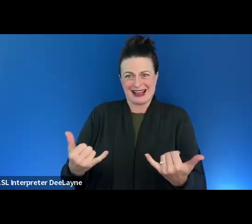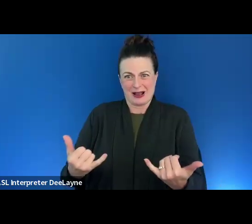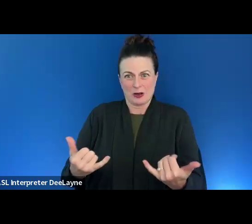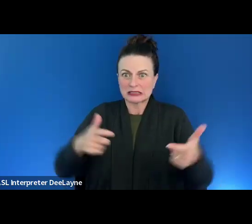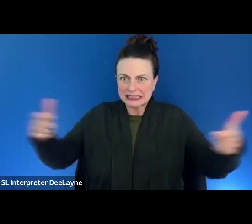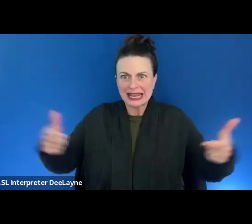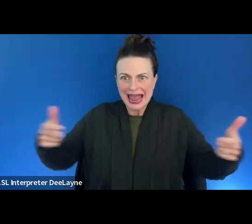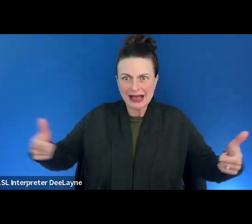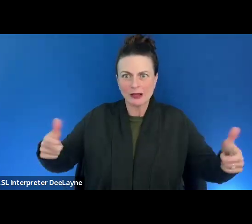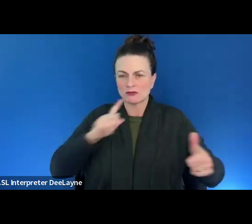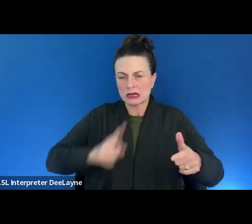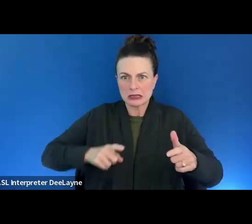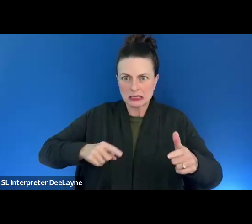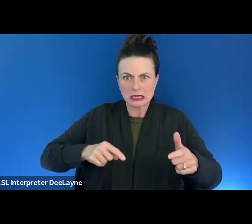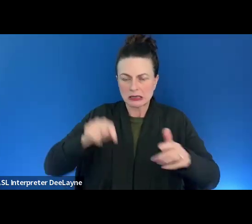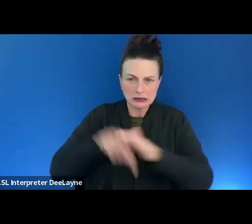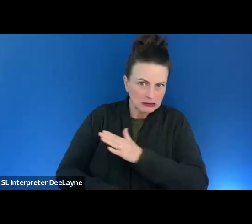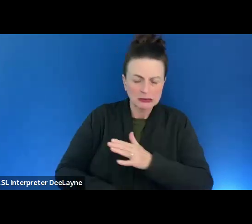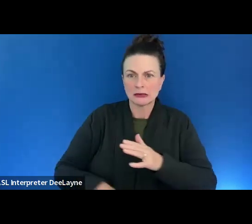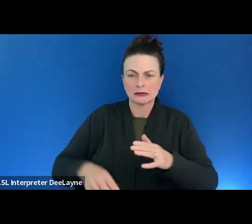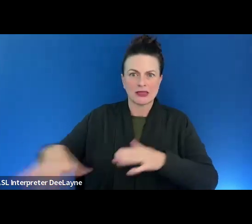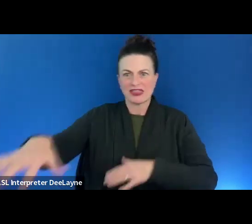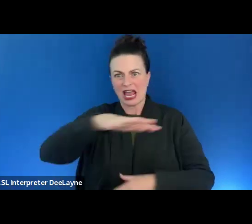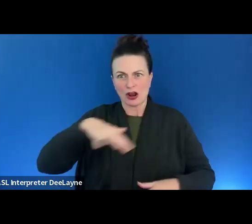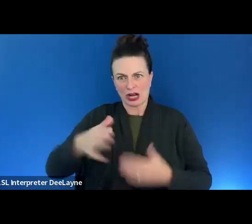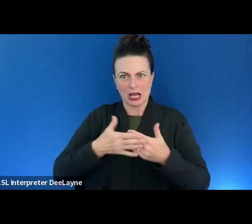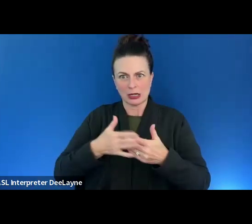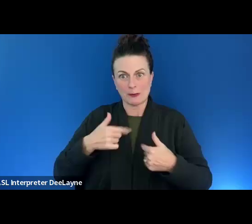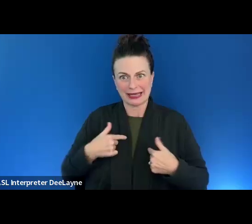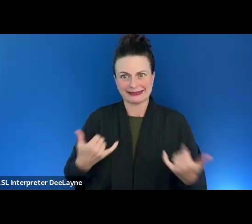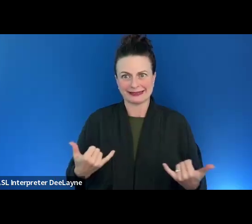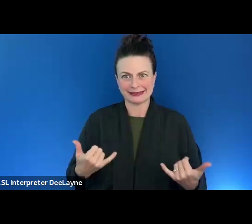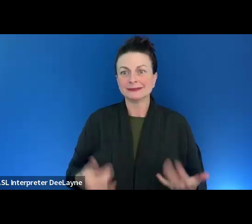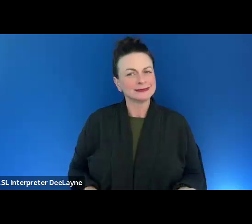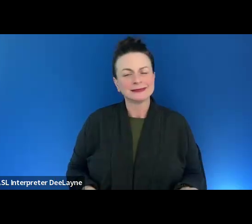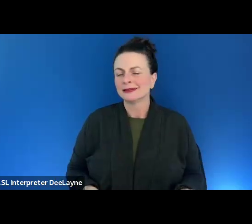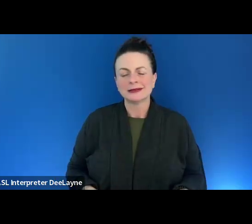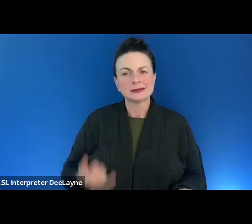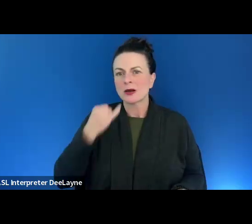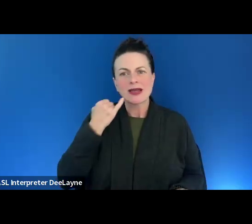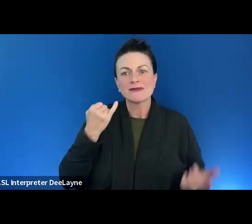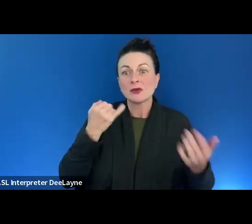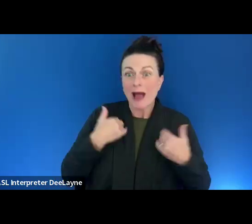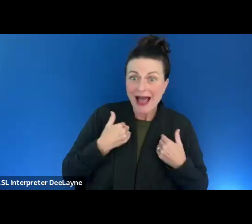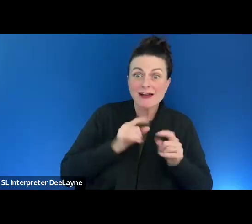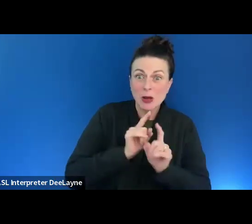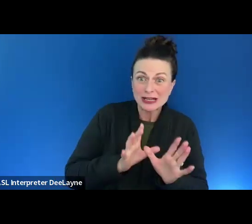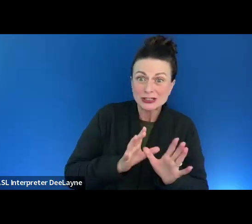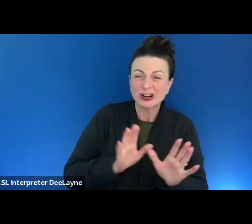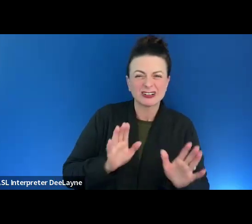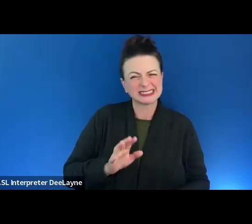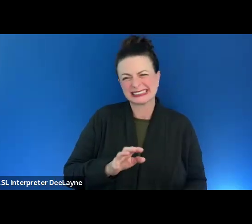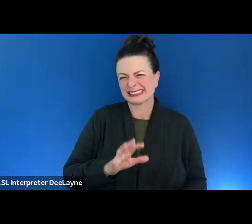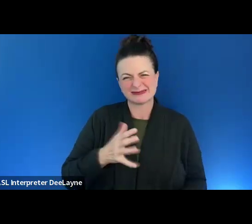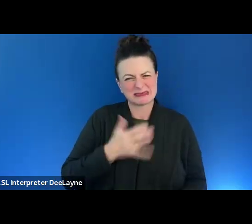with scaling and really getting into the market in the area. So don't be afraid that if you happen to have a mentor and they're not a great fit, or